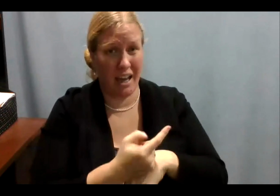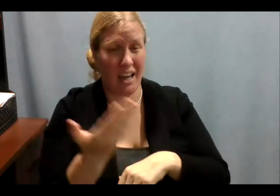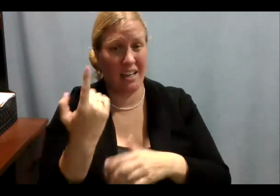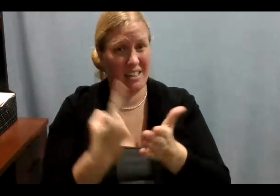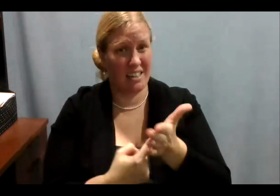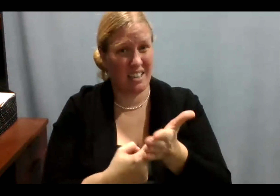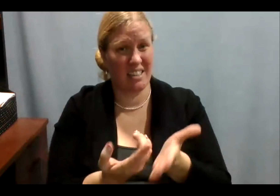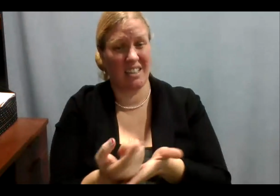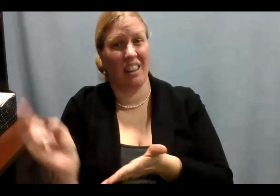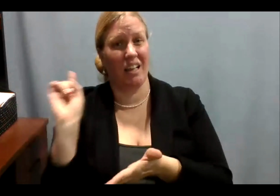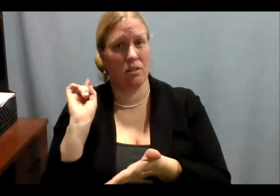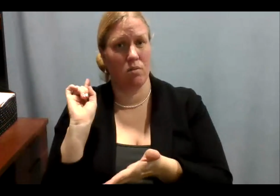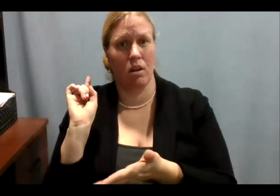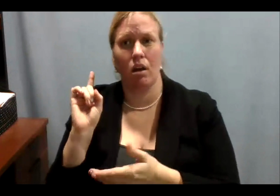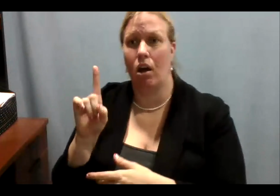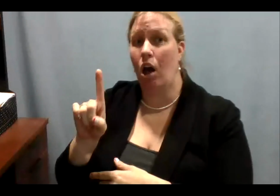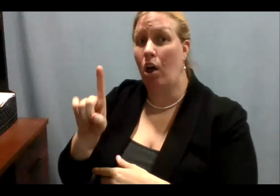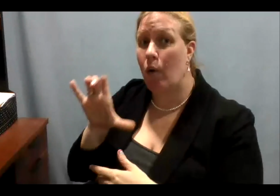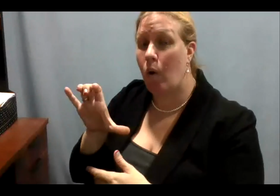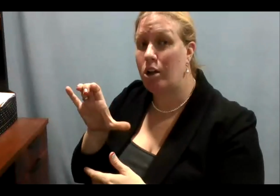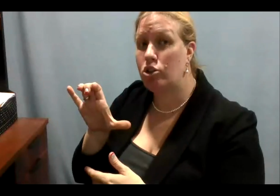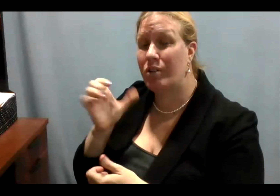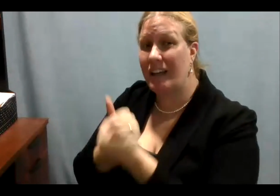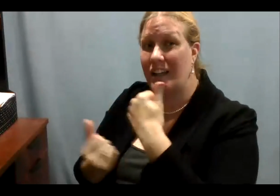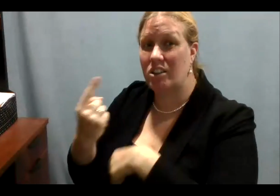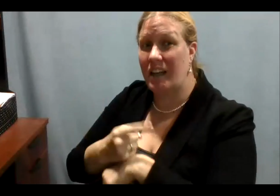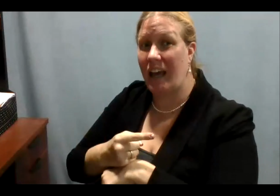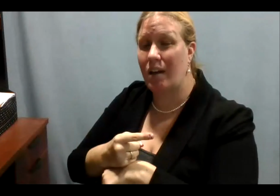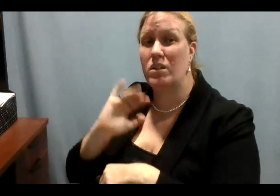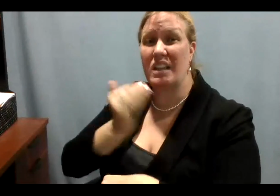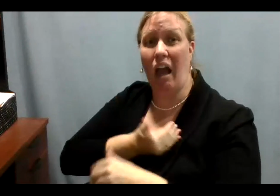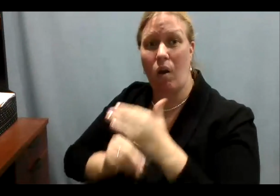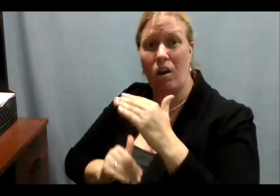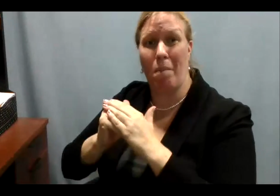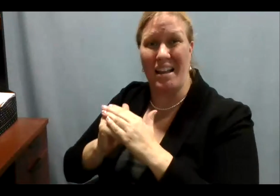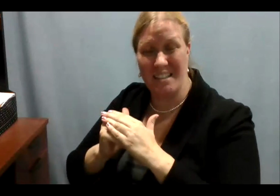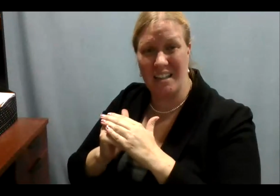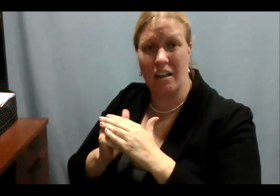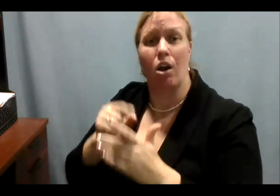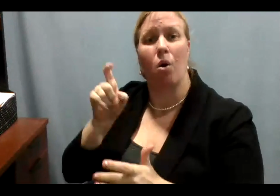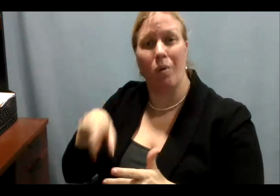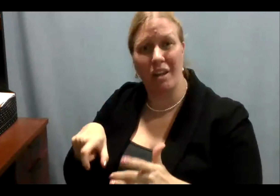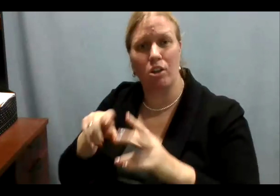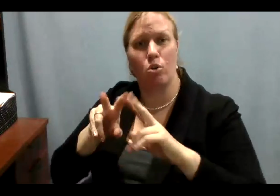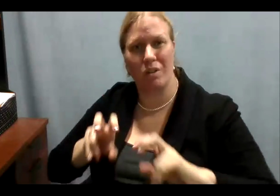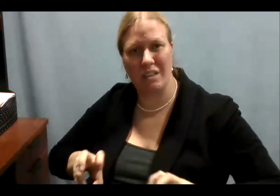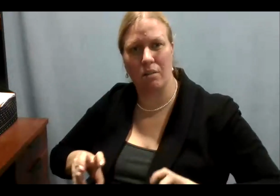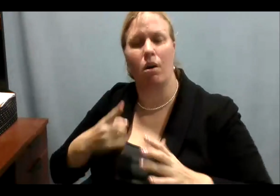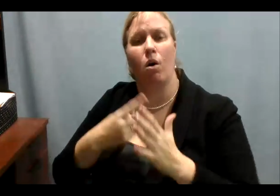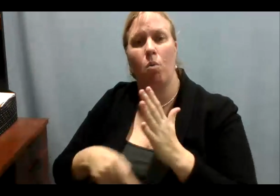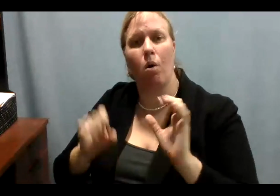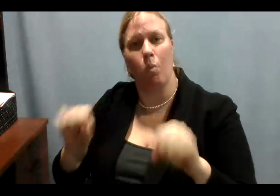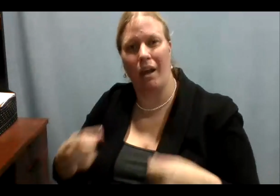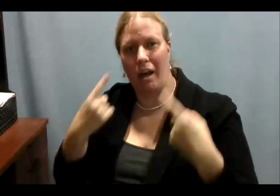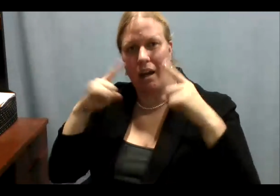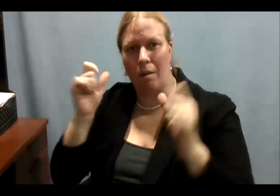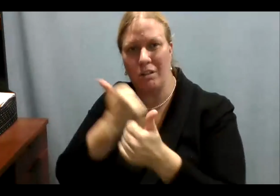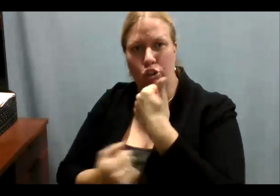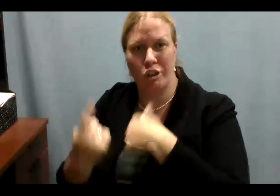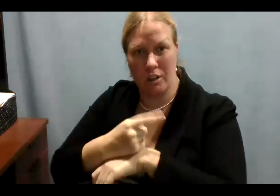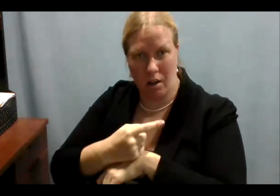The 100 per day was what our capacity is. And so we needed to do an assessment of what we can accomplish per day.